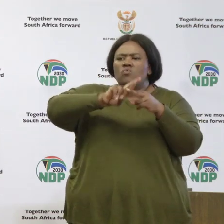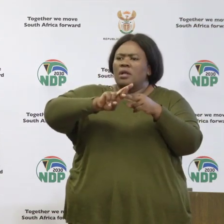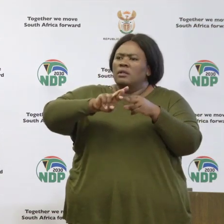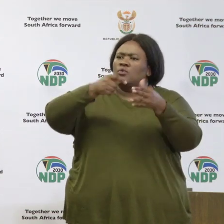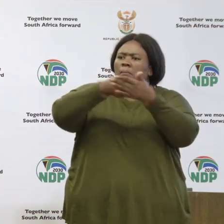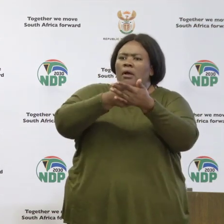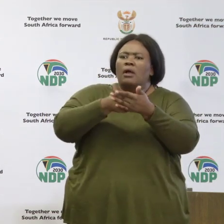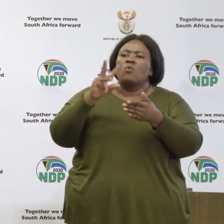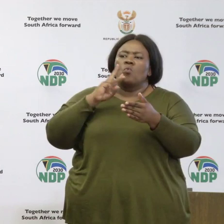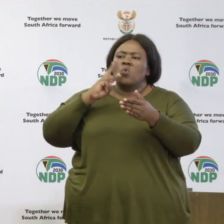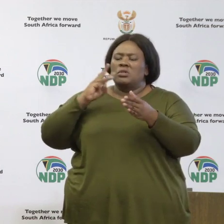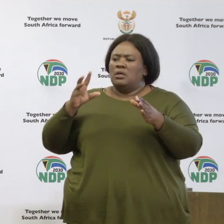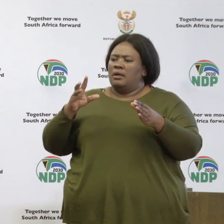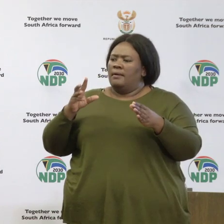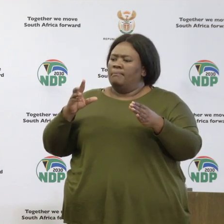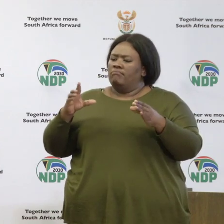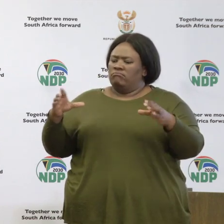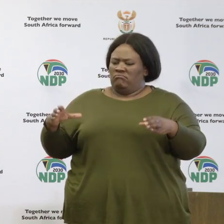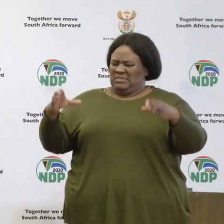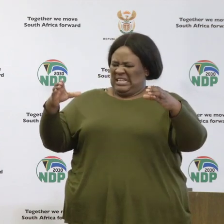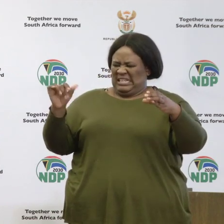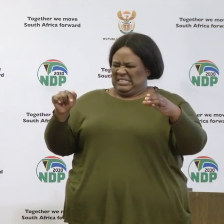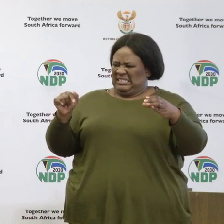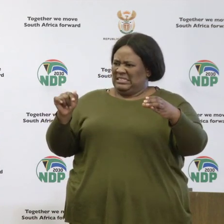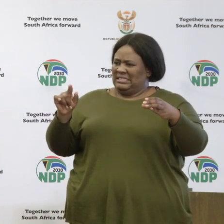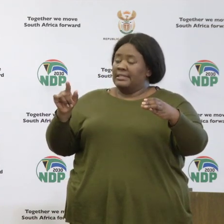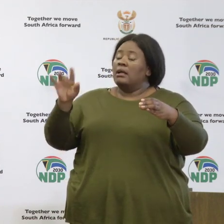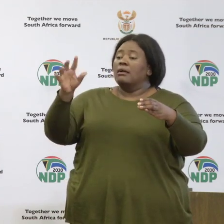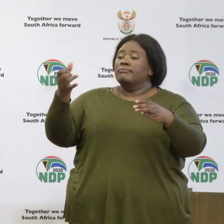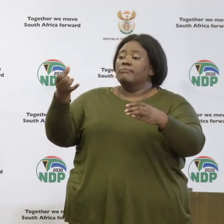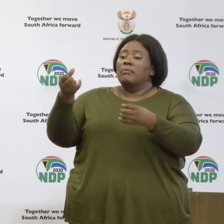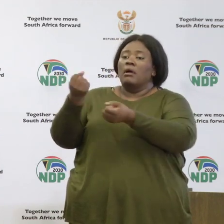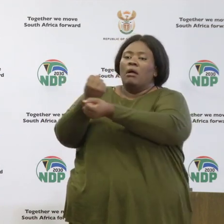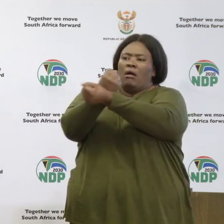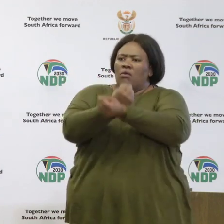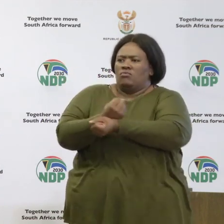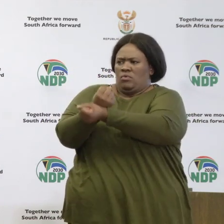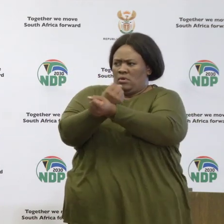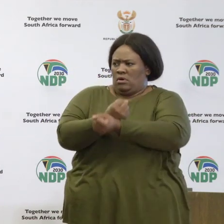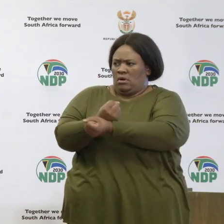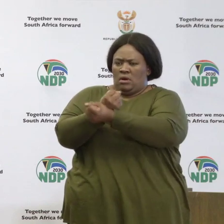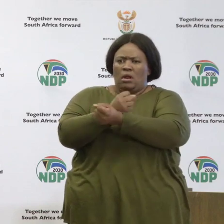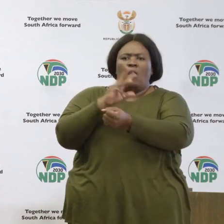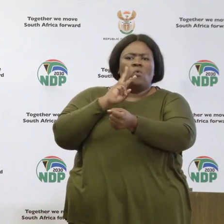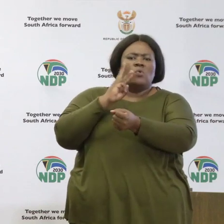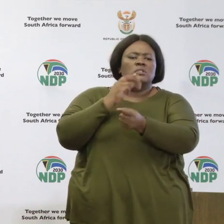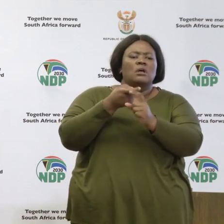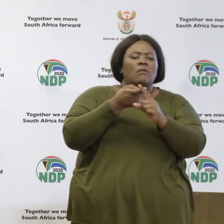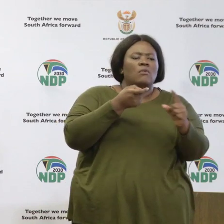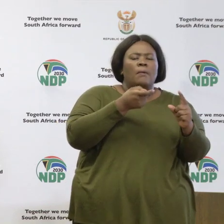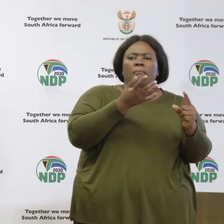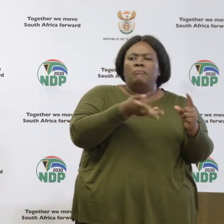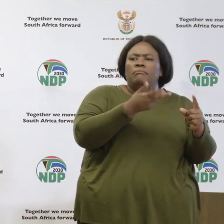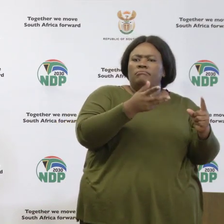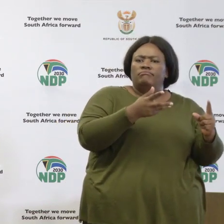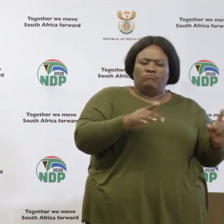water tankers. Tankers are those vehicles that would take water from the source and put them into